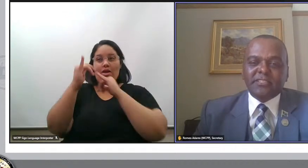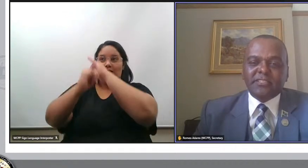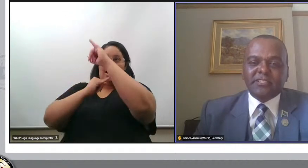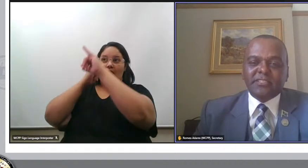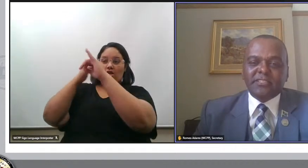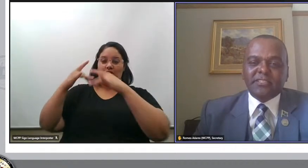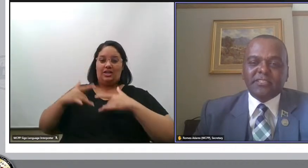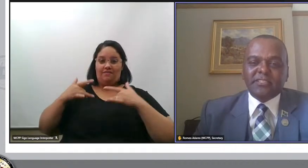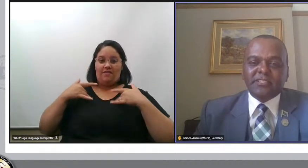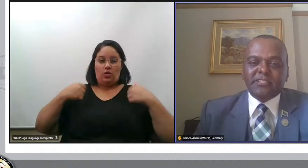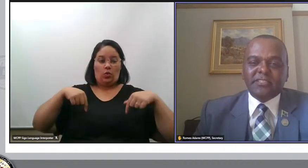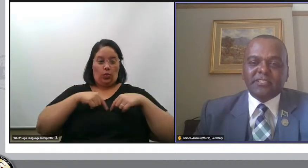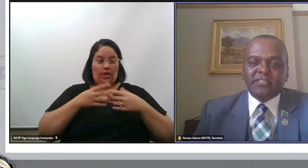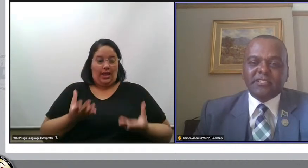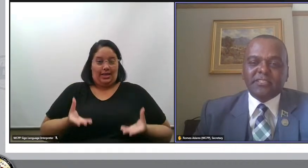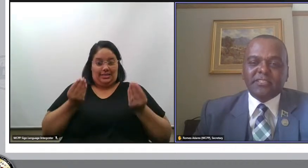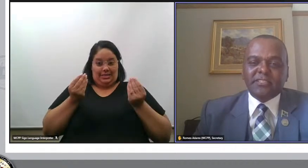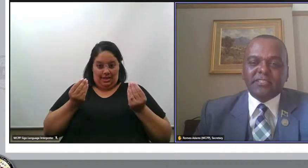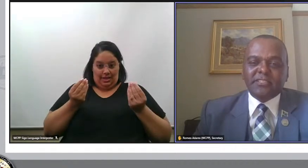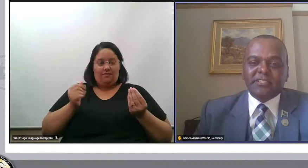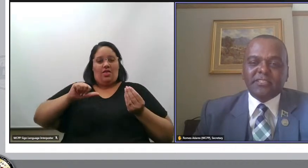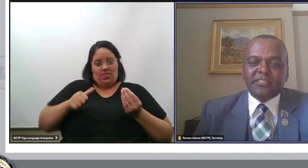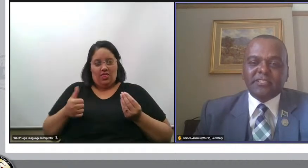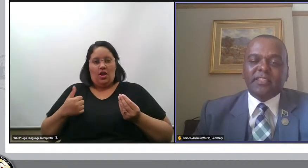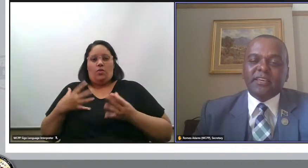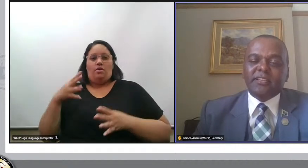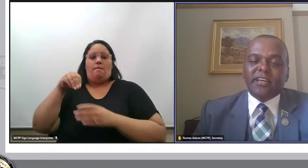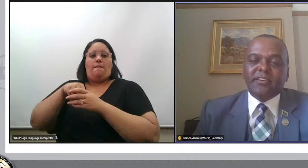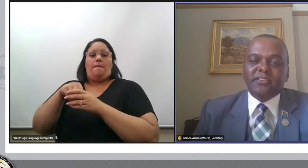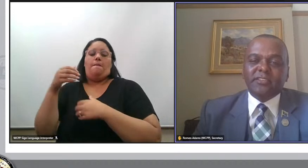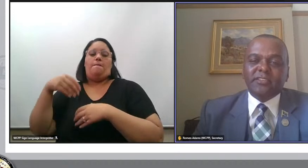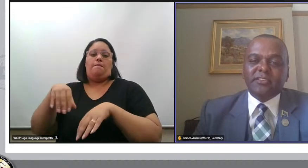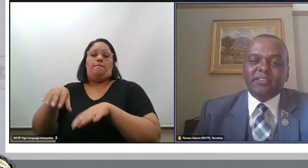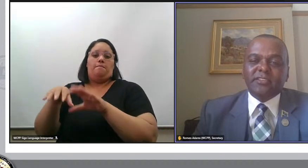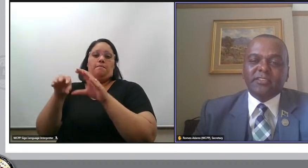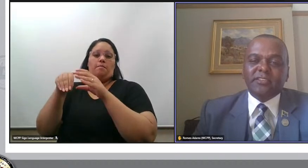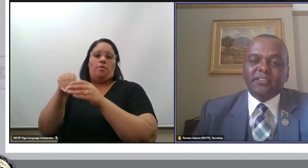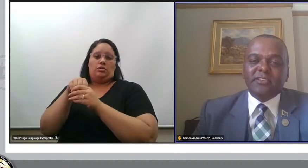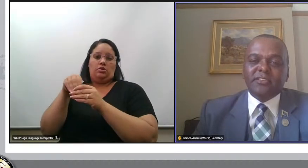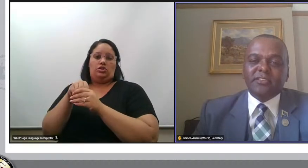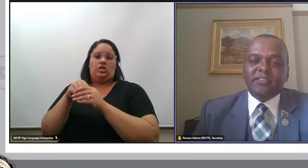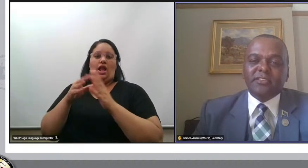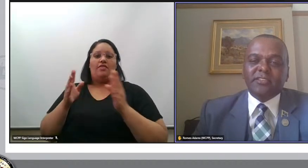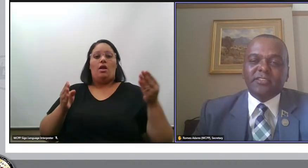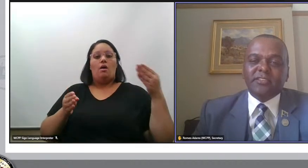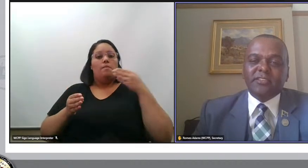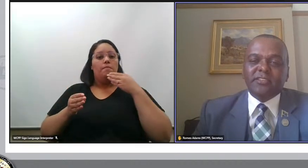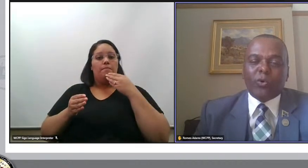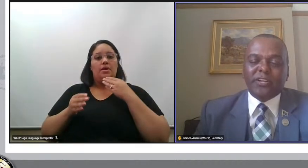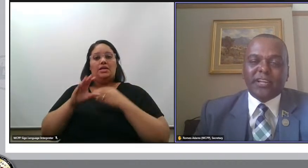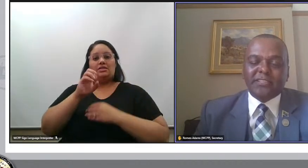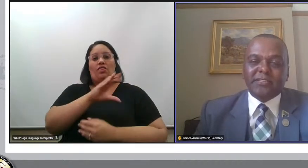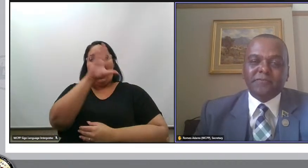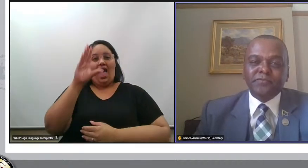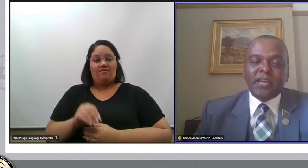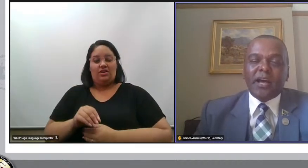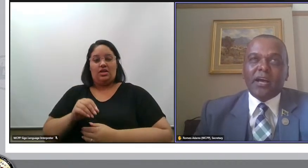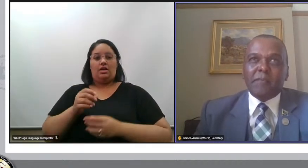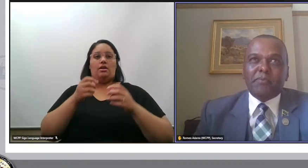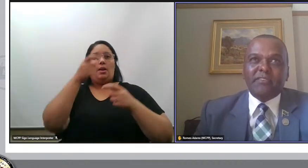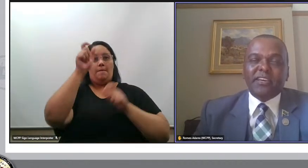event is received, then that the participation and the attendance of the SA delegation then needs to be